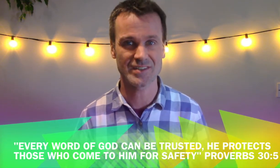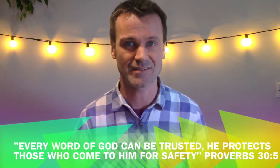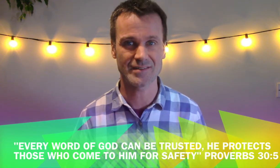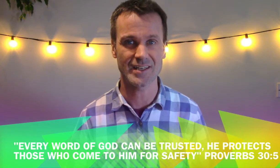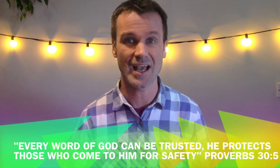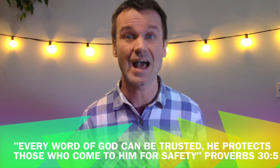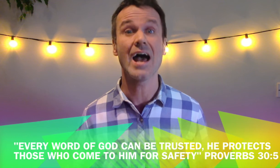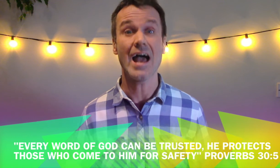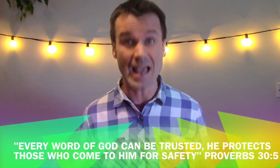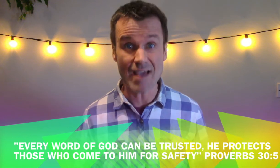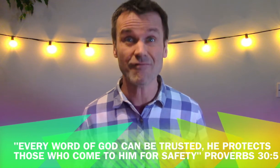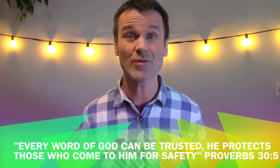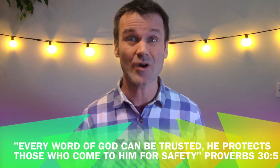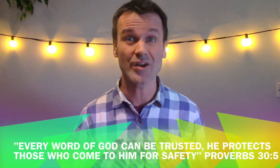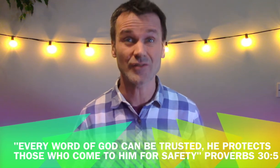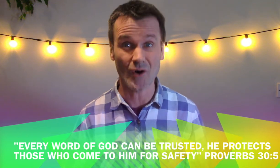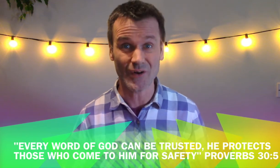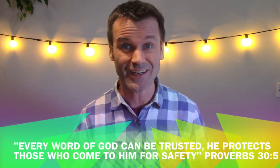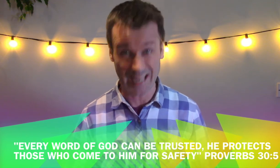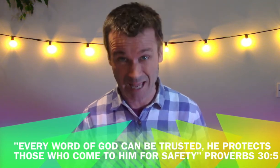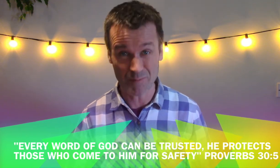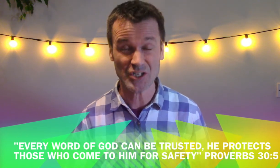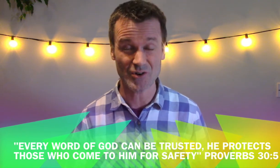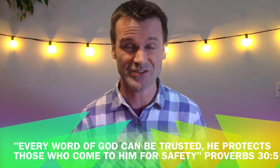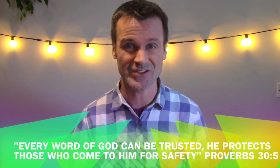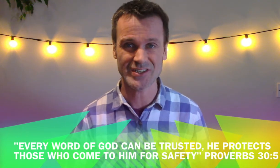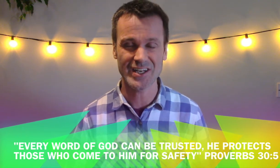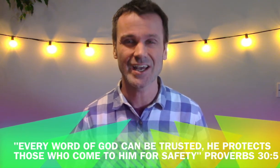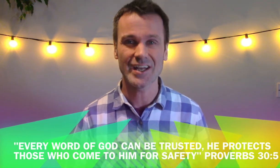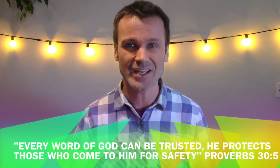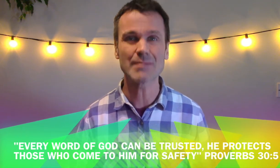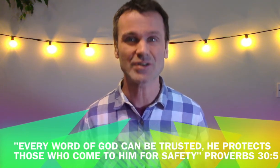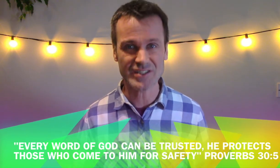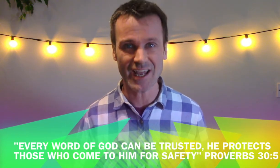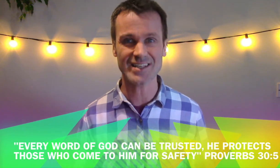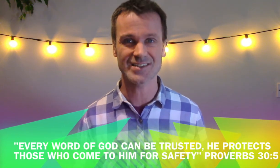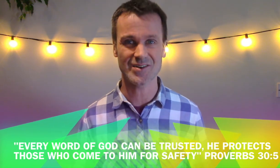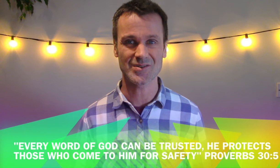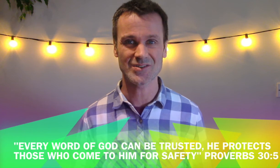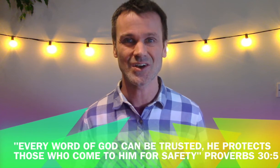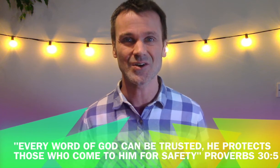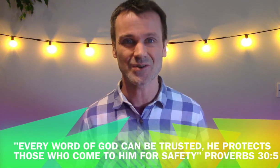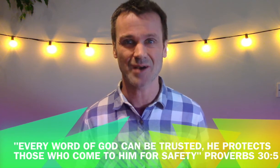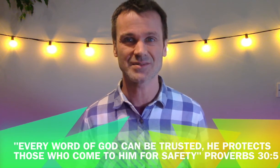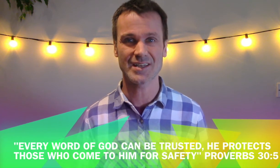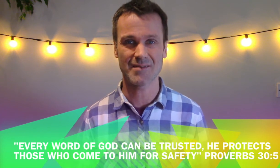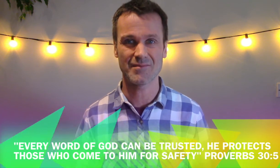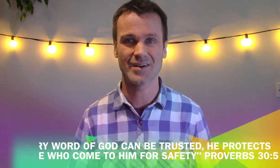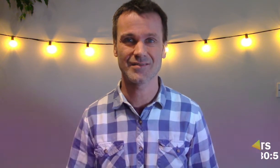safety." Every word of God can be trusted. He protects those who come to him for